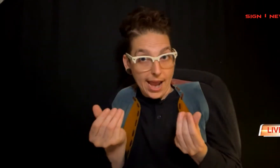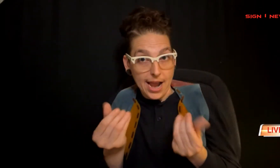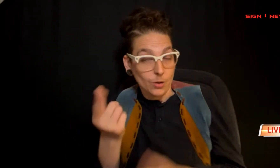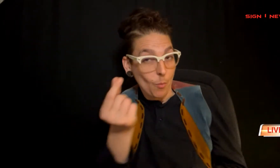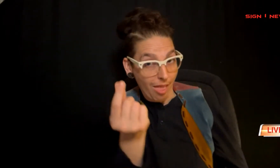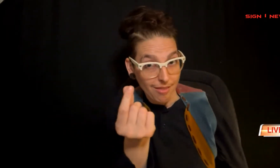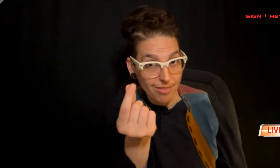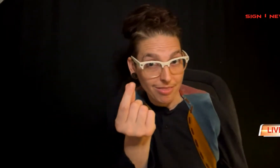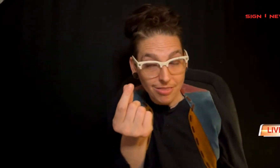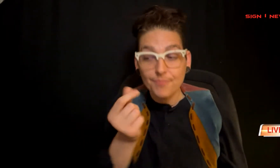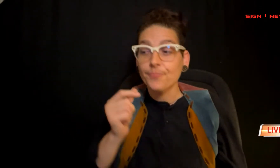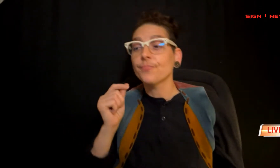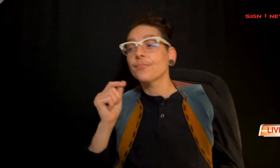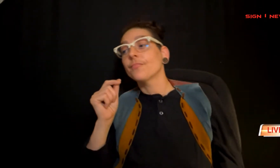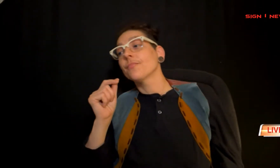we found a lot of common ground.